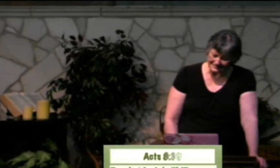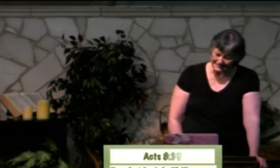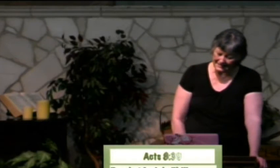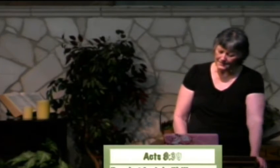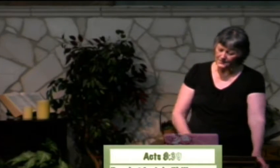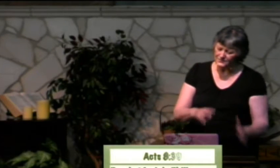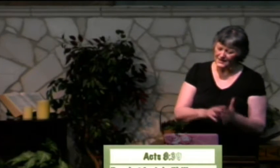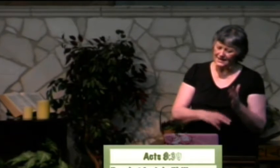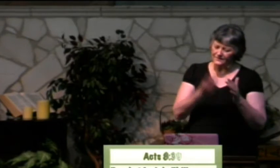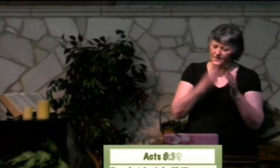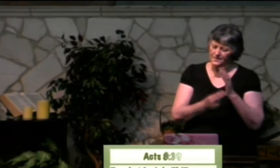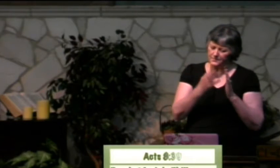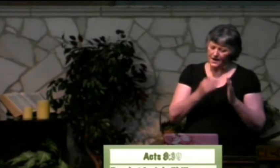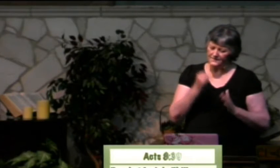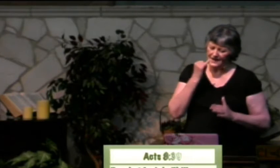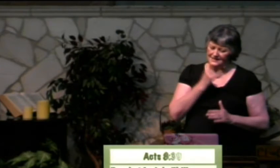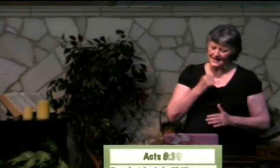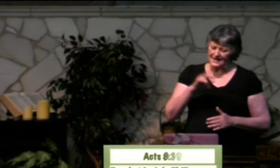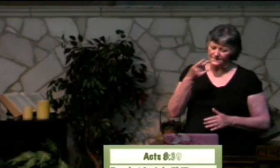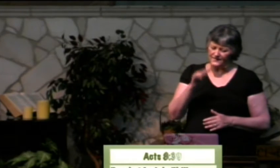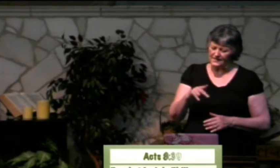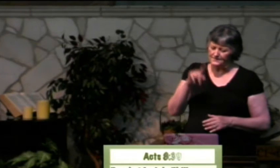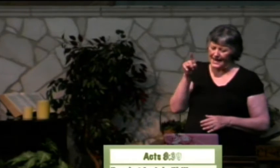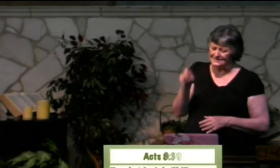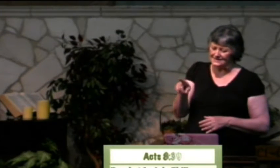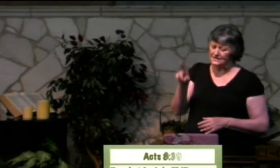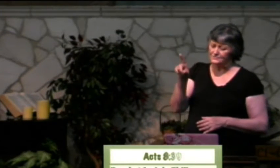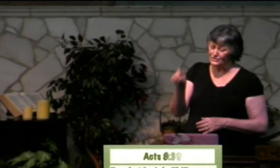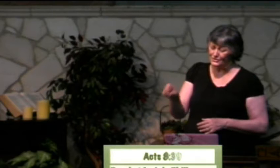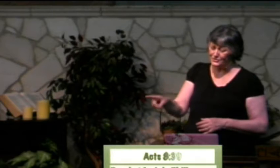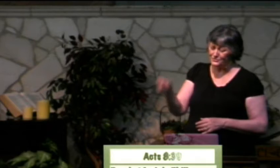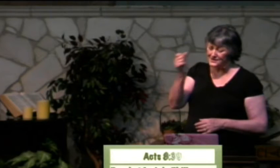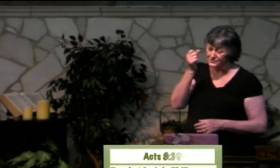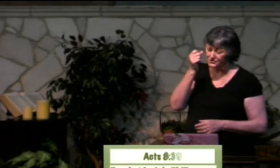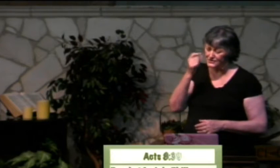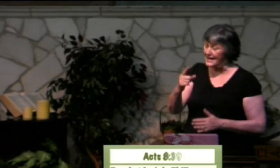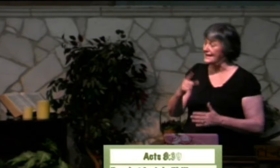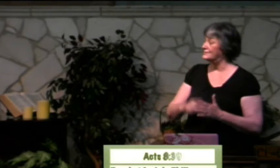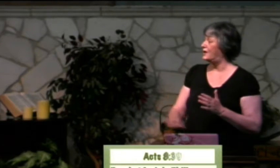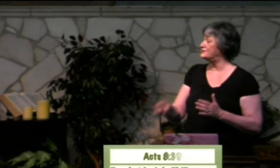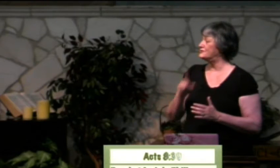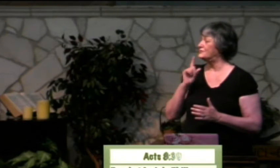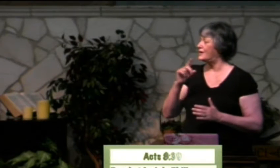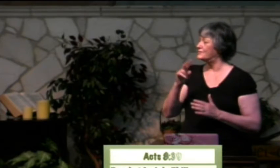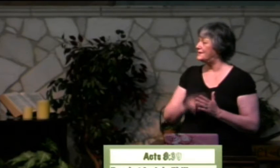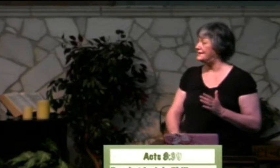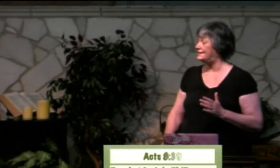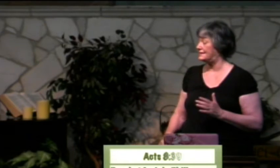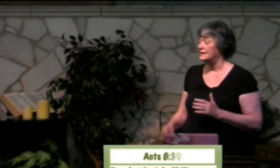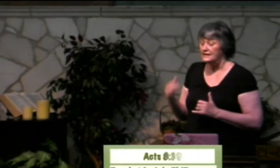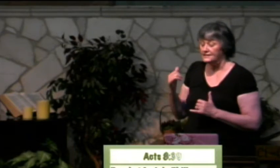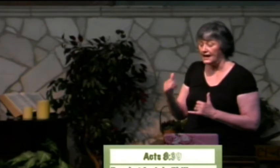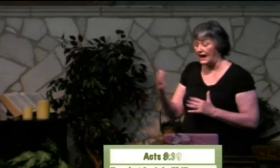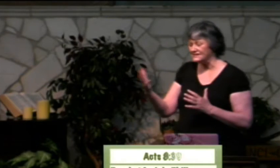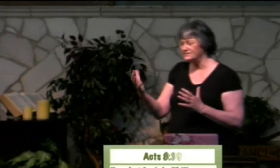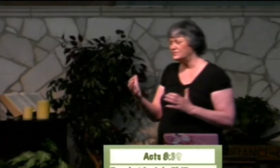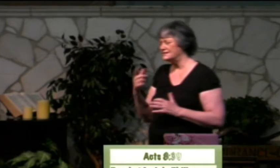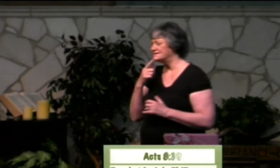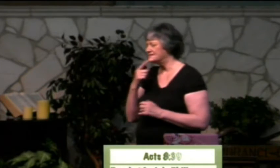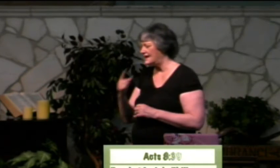He was reading from the prophet Isaiah. Philip asked him, do you understand what you are reading? Now, I just want to say